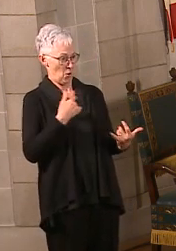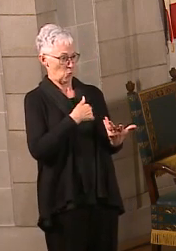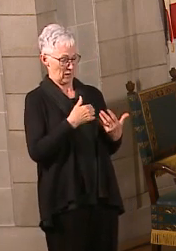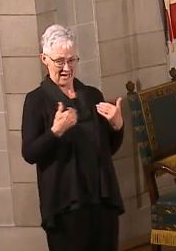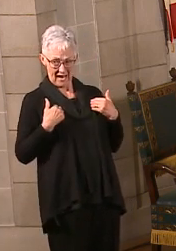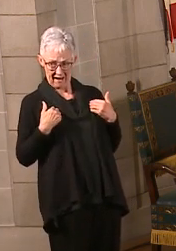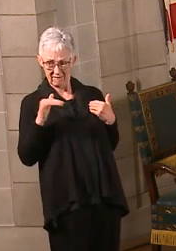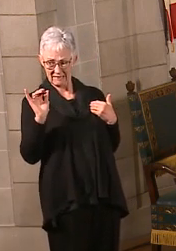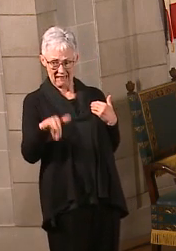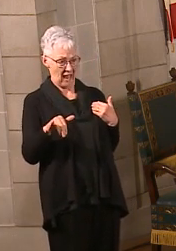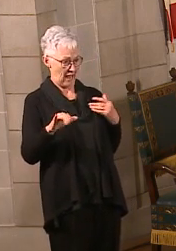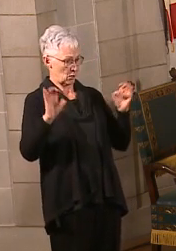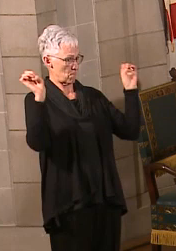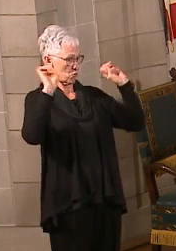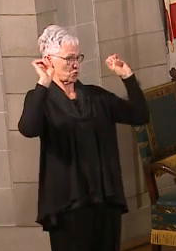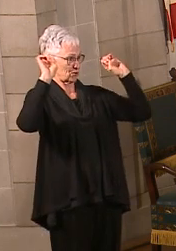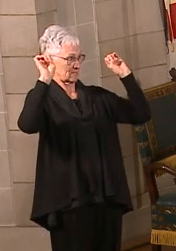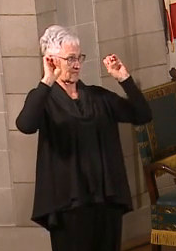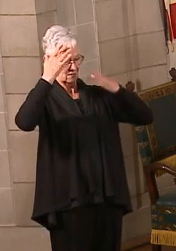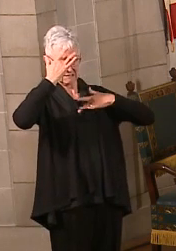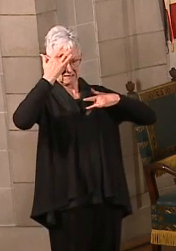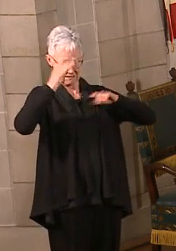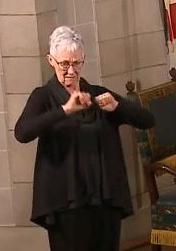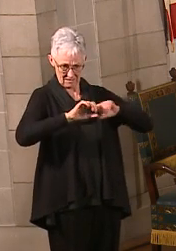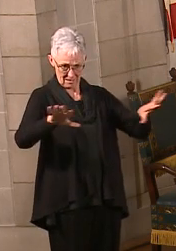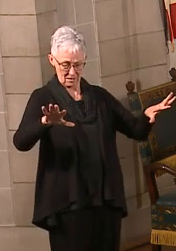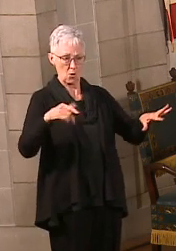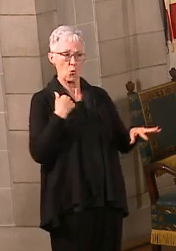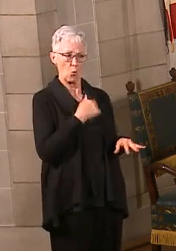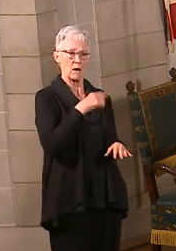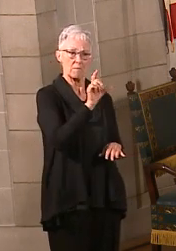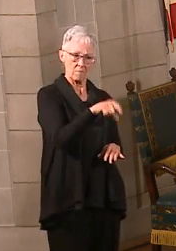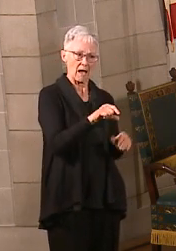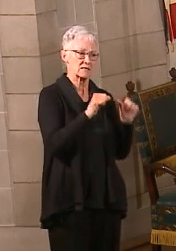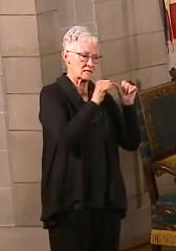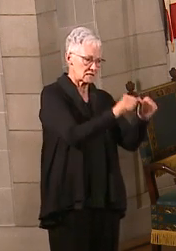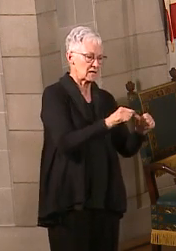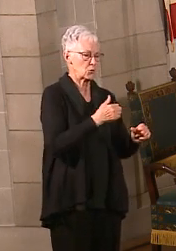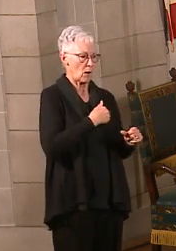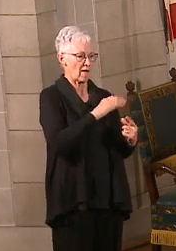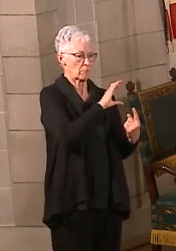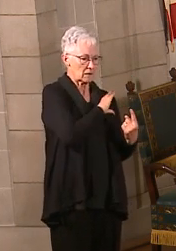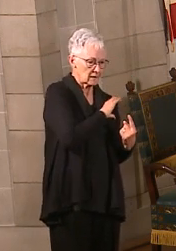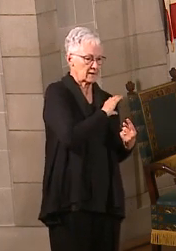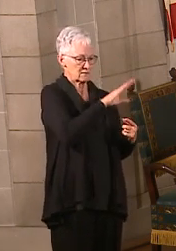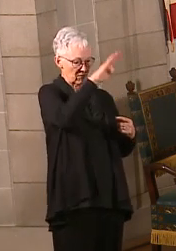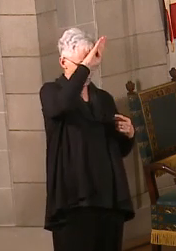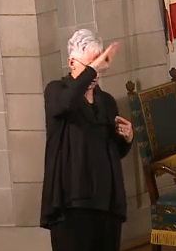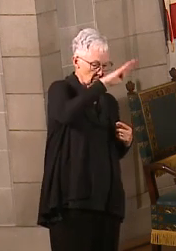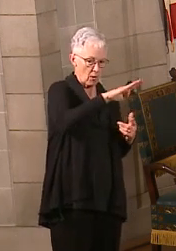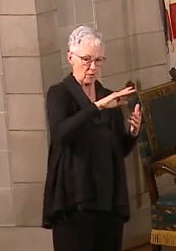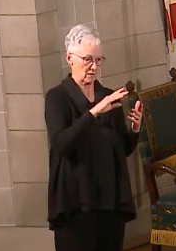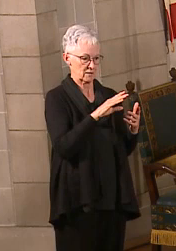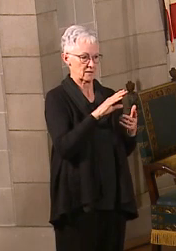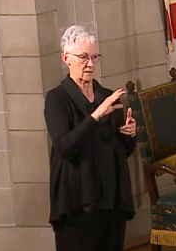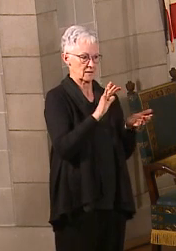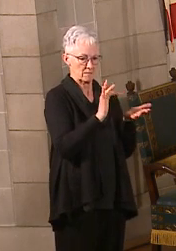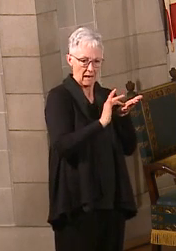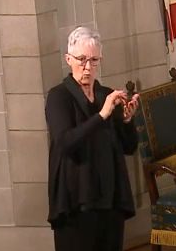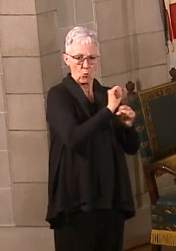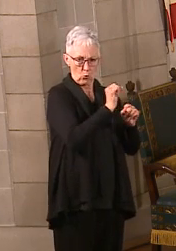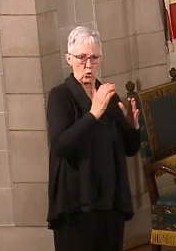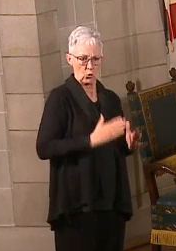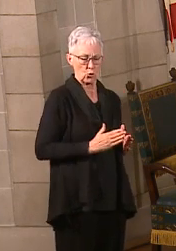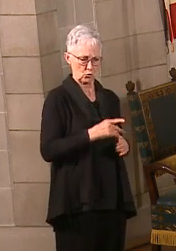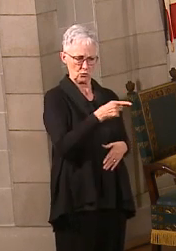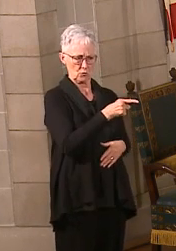ever that we maintain continuity of essential services to Nebraskans in need. And so those have been our two priorities,